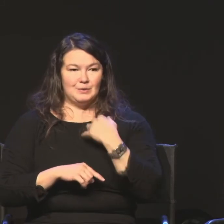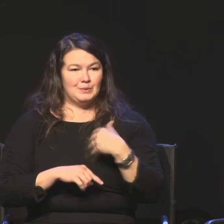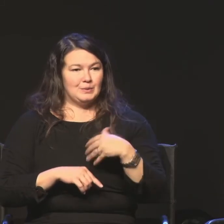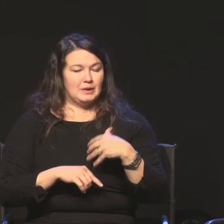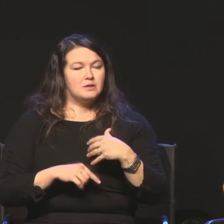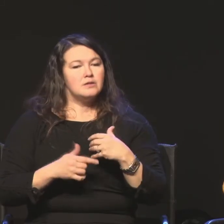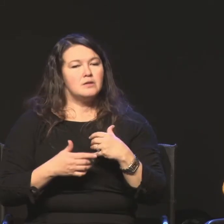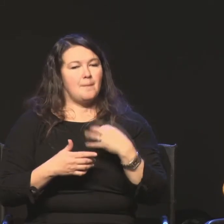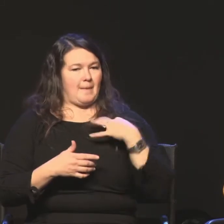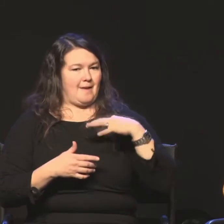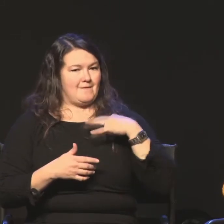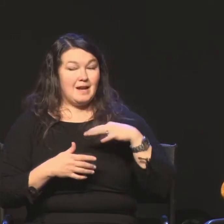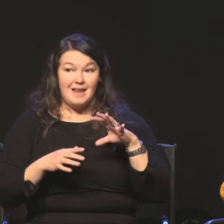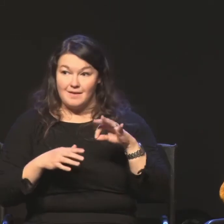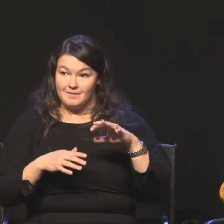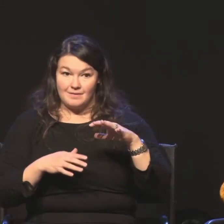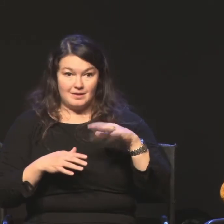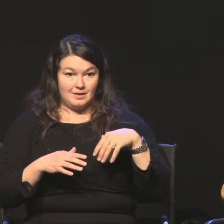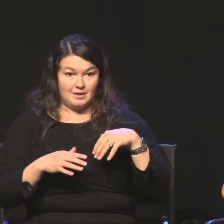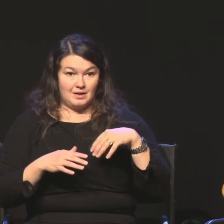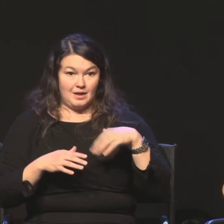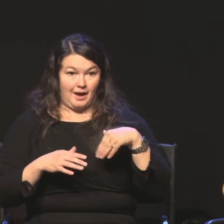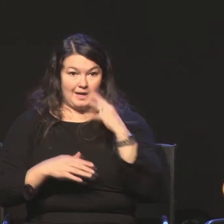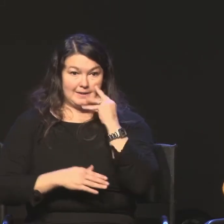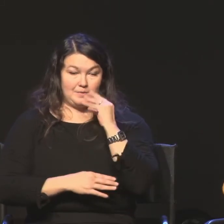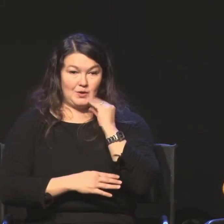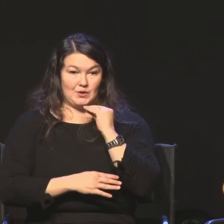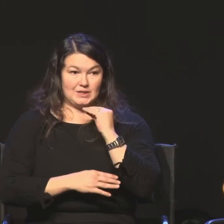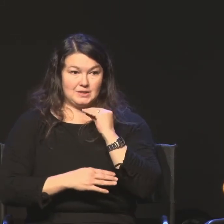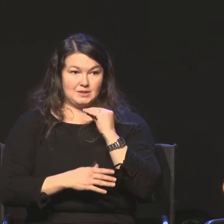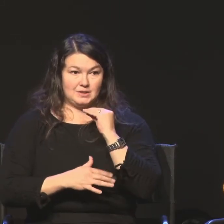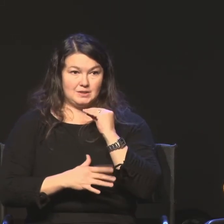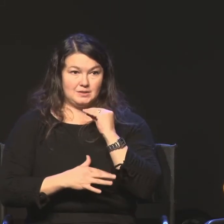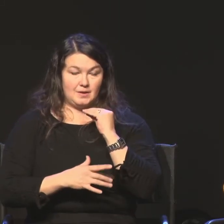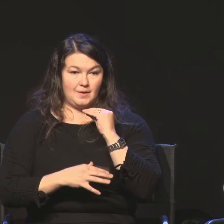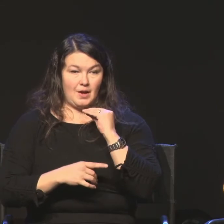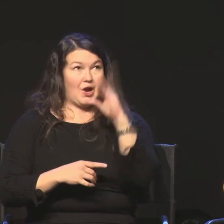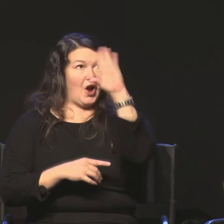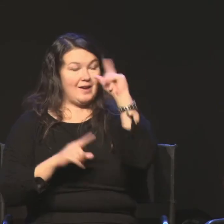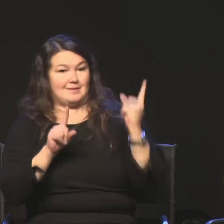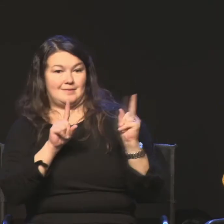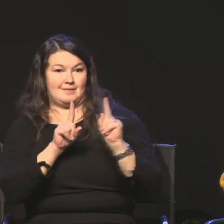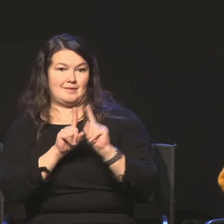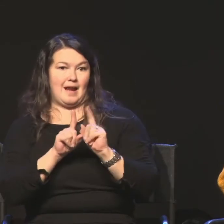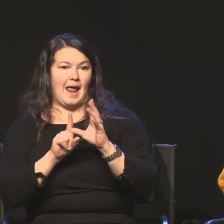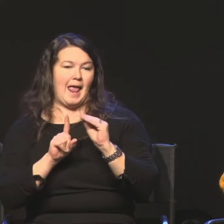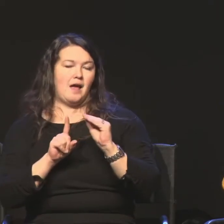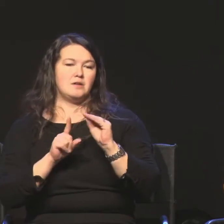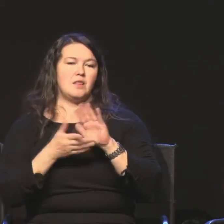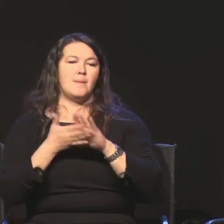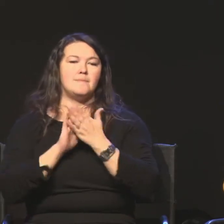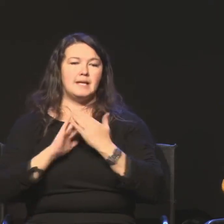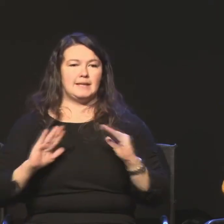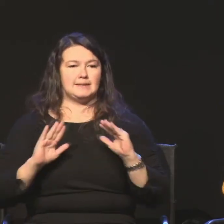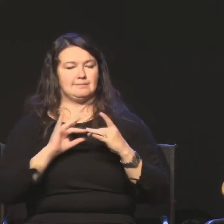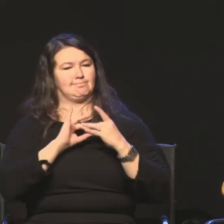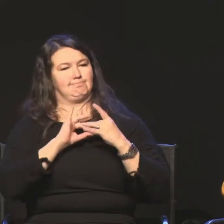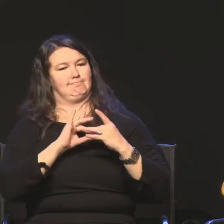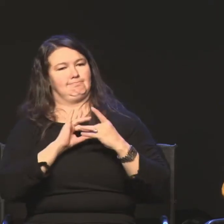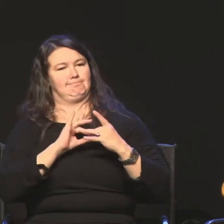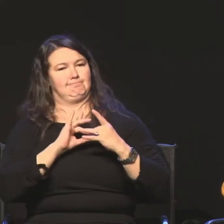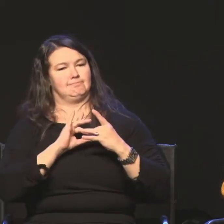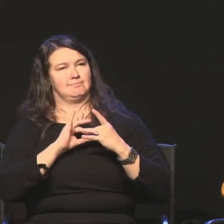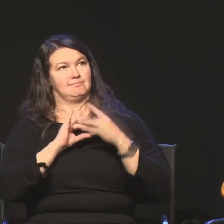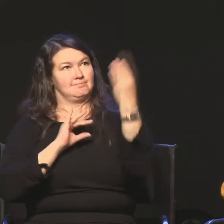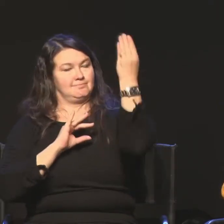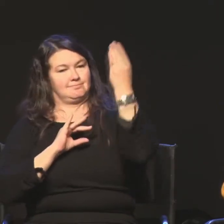helpful for me. If you've never really experienced the presence of God and the peace that passes all understanding, all those things that the